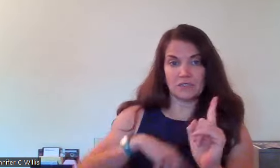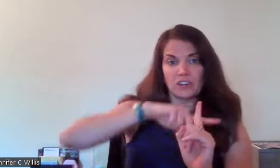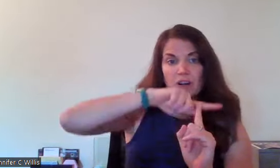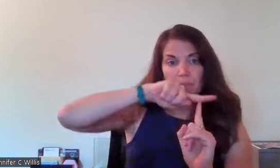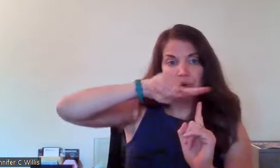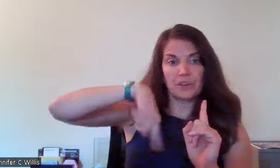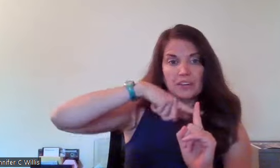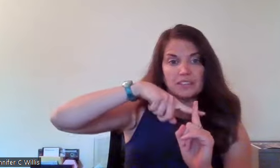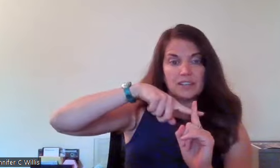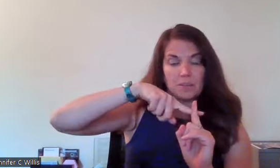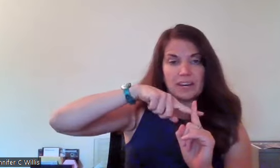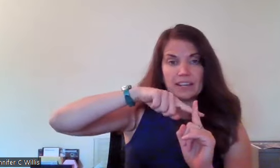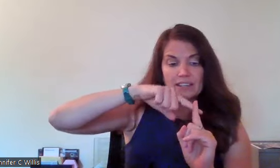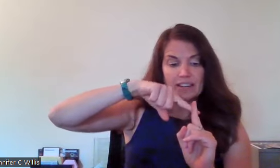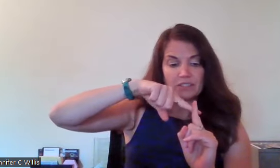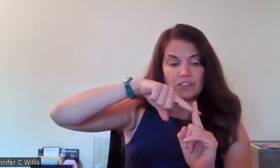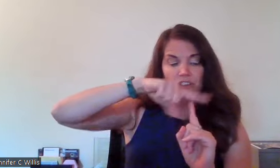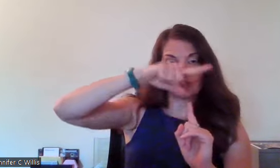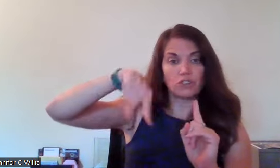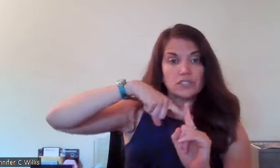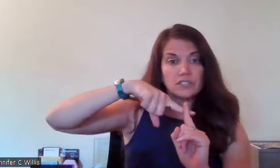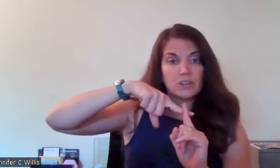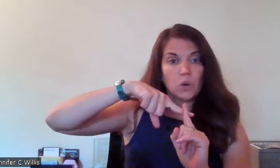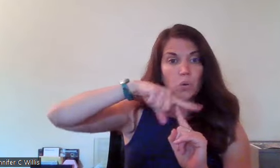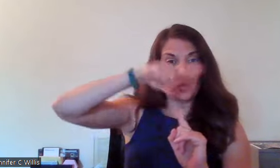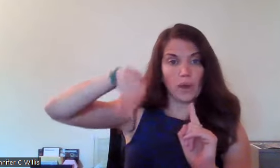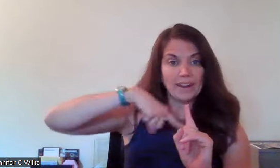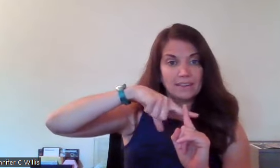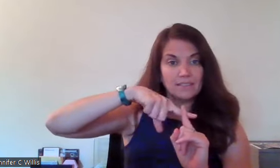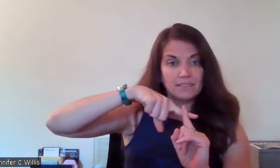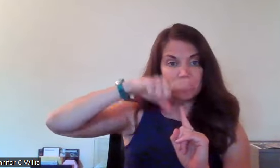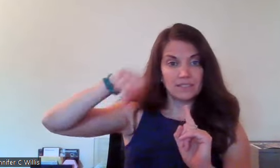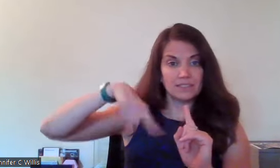finger up. Dominant hand index finger circles it. When?